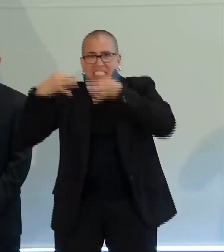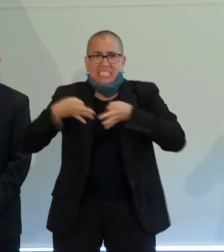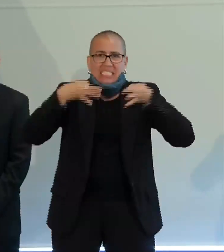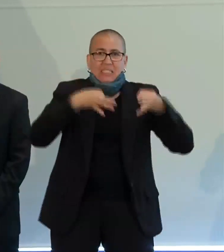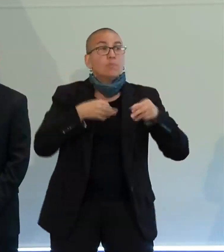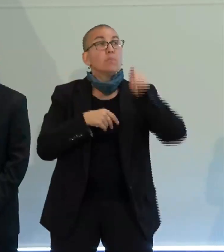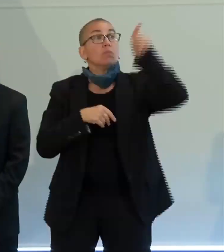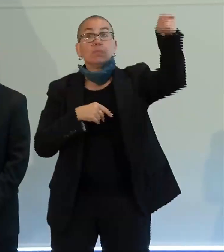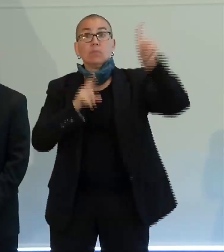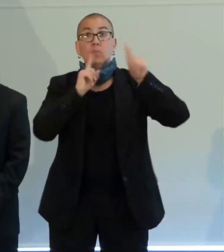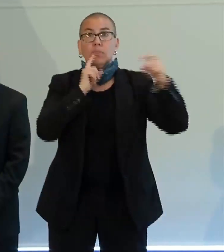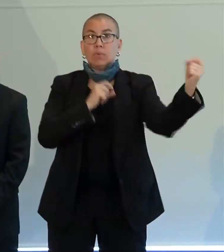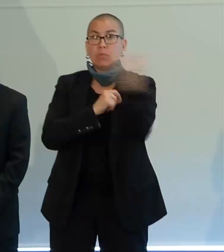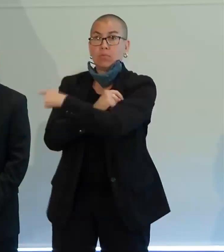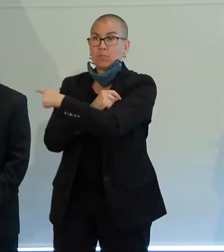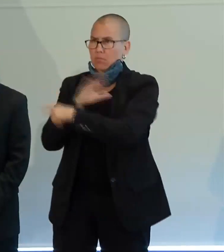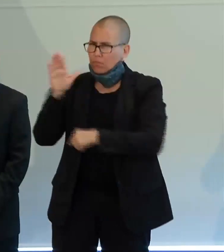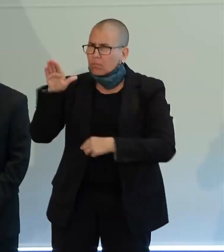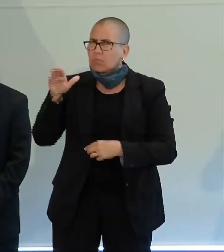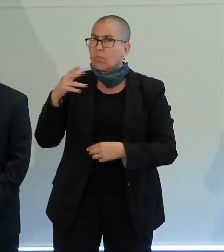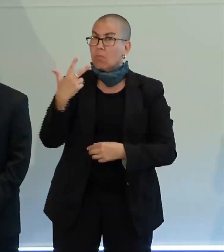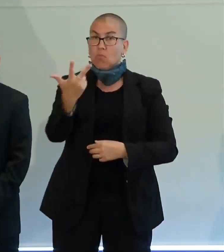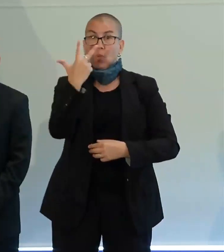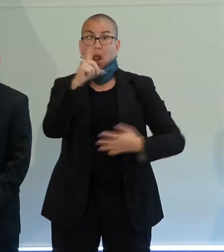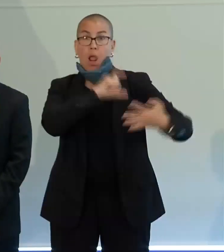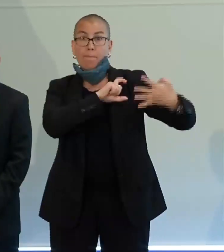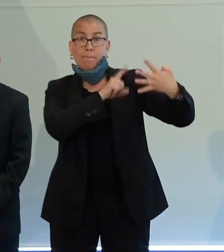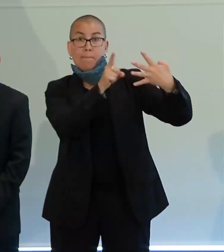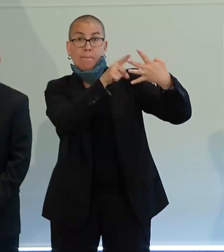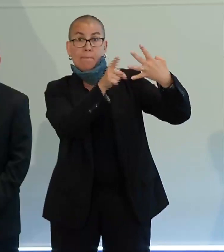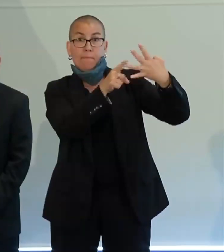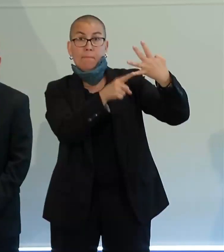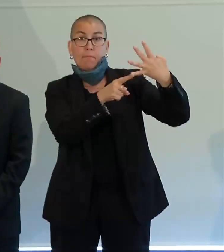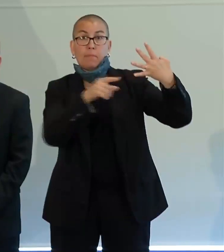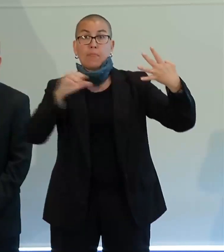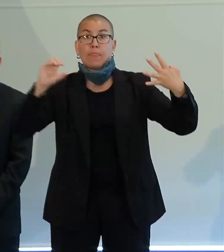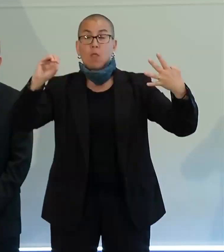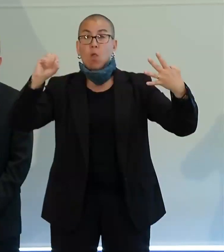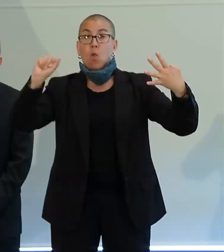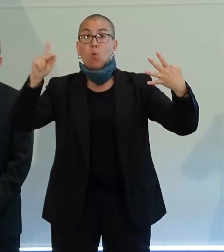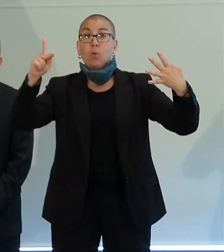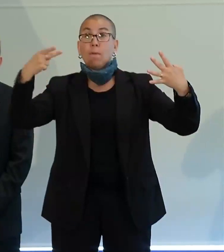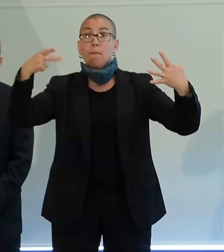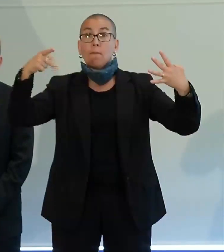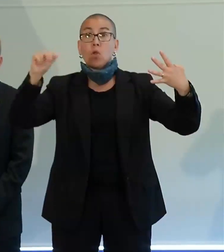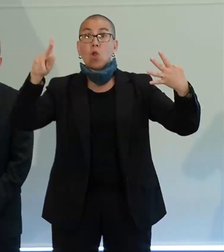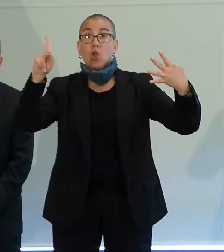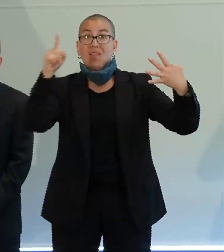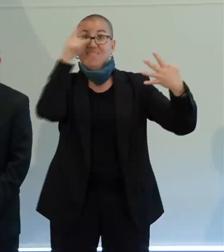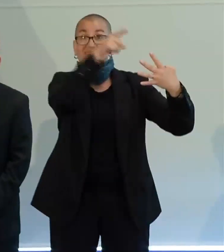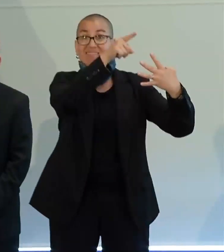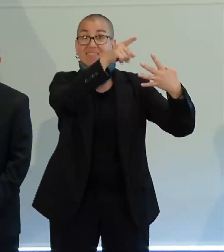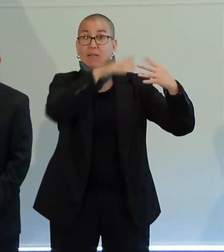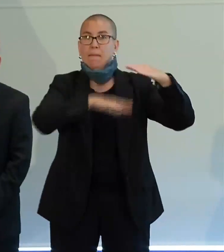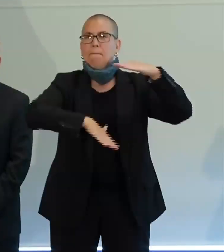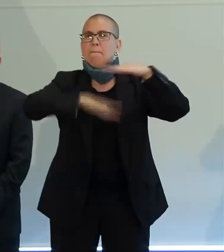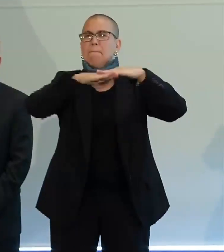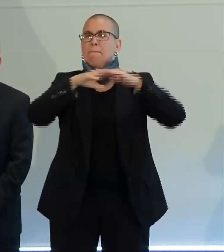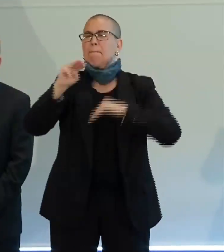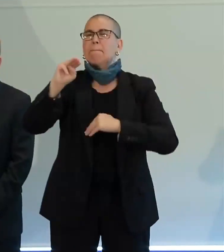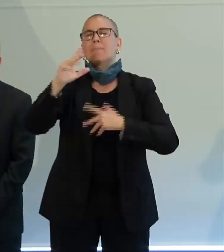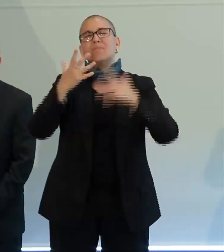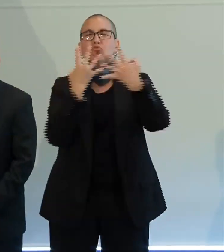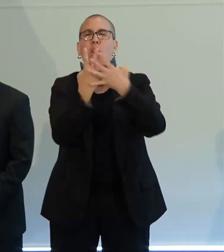Are they going to be at Oak Park Heights in max security, or are they going to be put somewhere? I don't know the answer to that question.